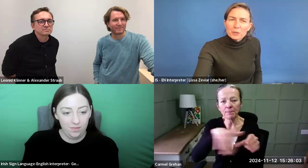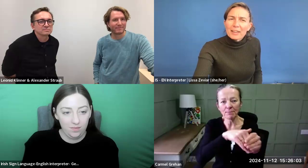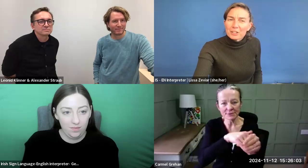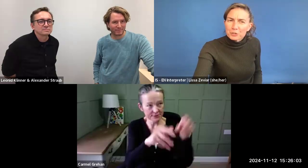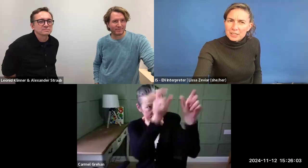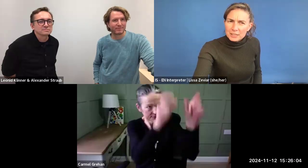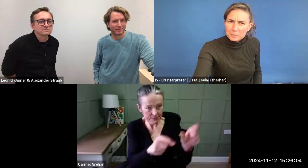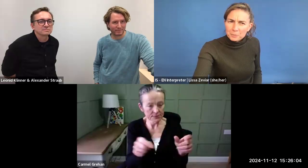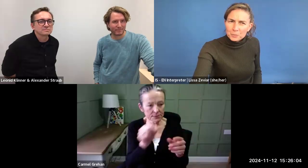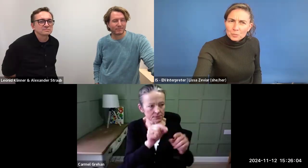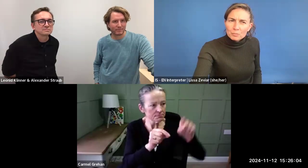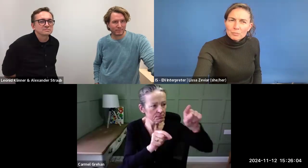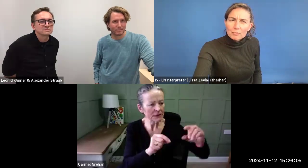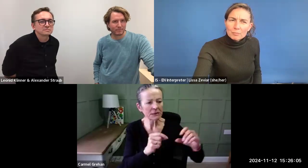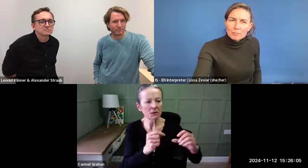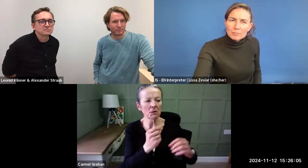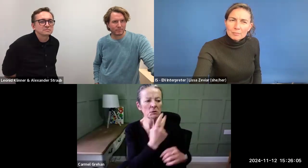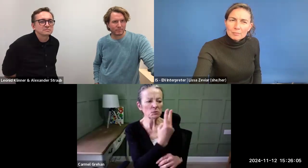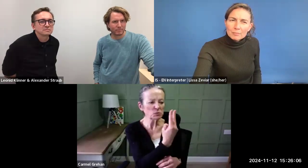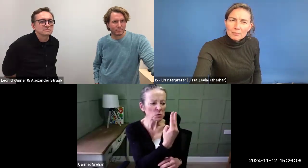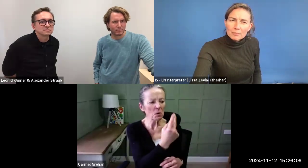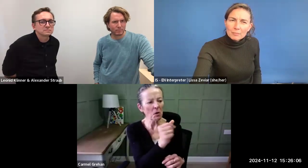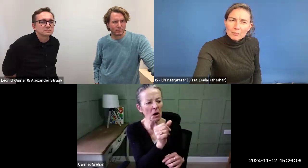you had you had that grid.